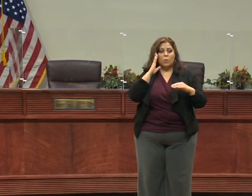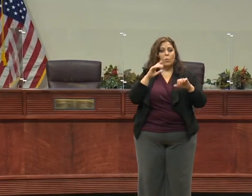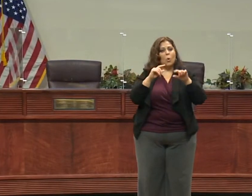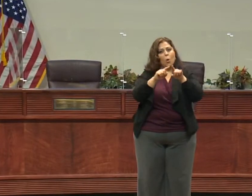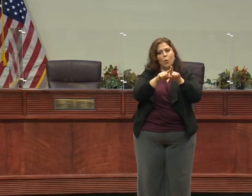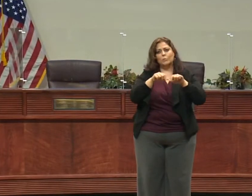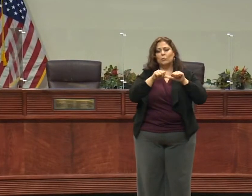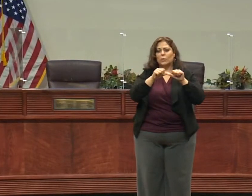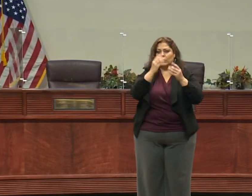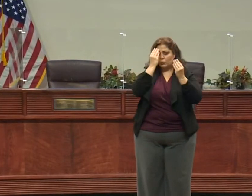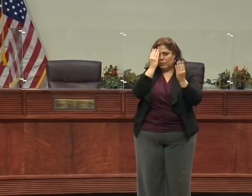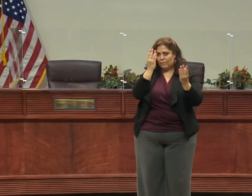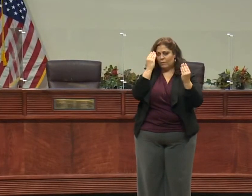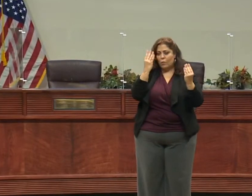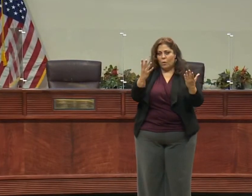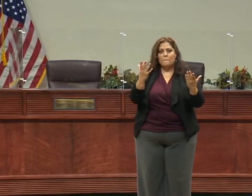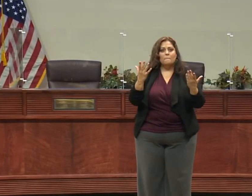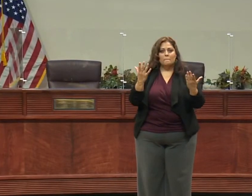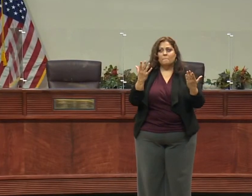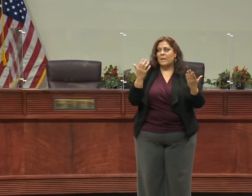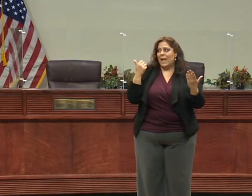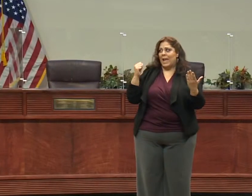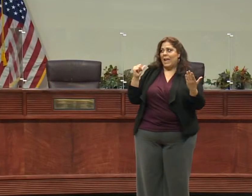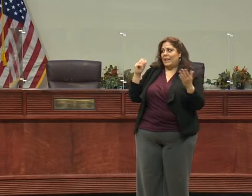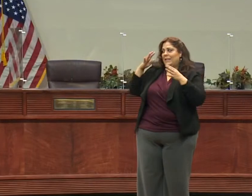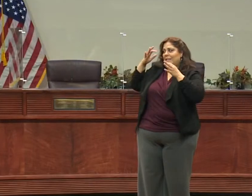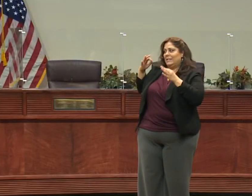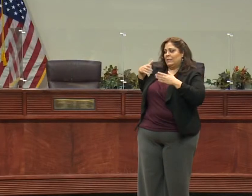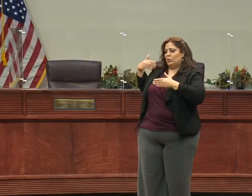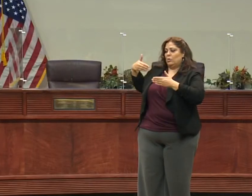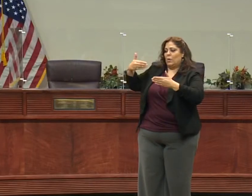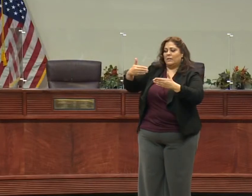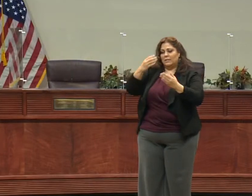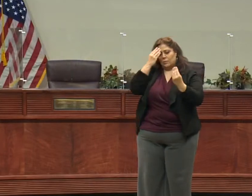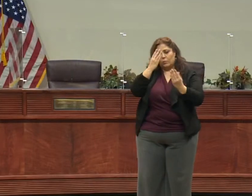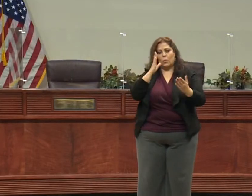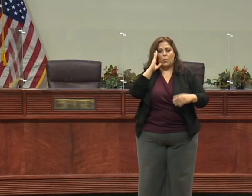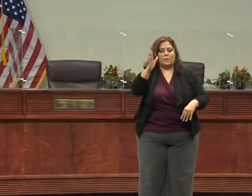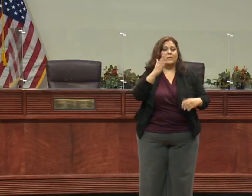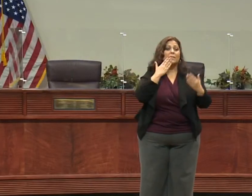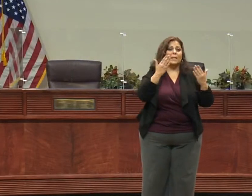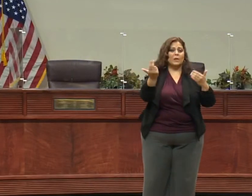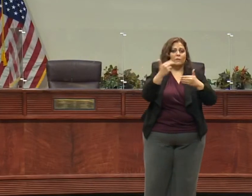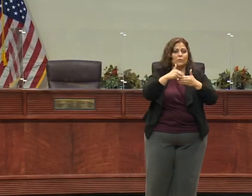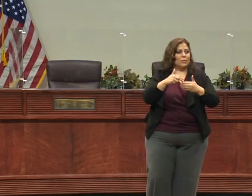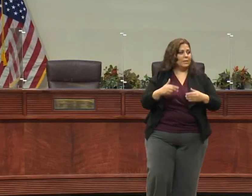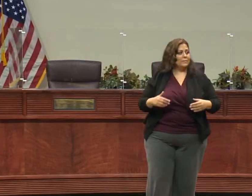keep you informed should other decisions be made. Thank you for joining us.